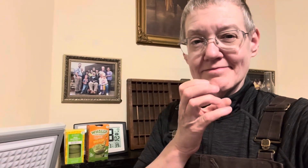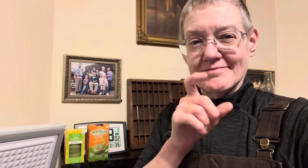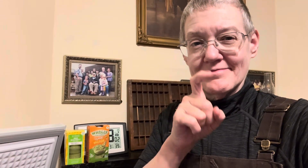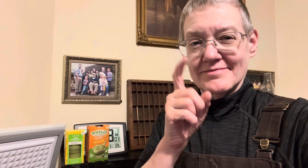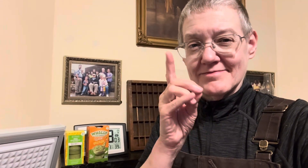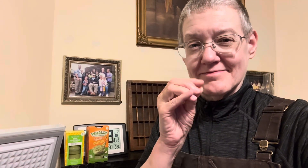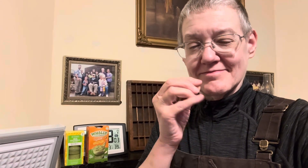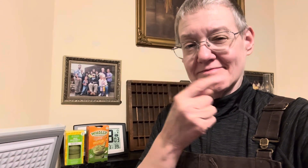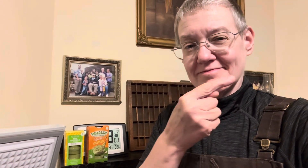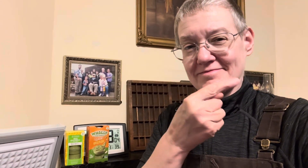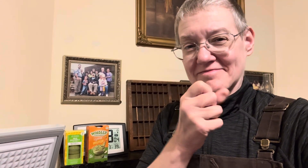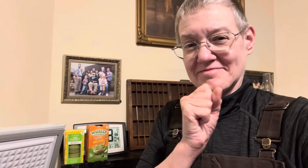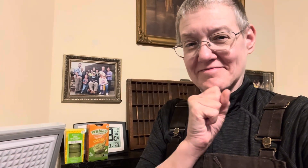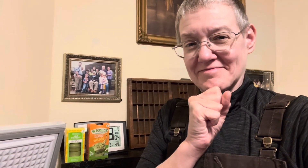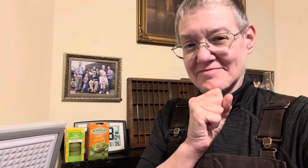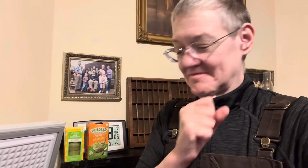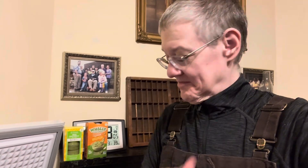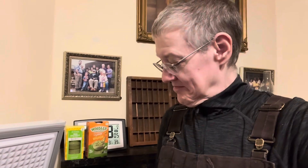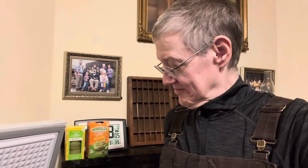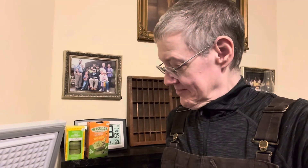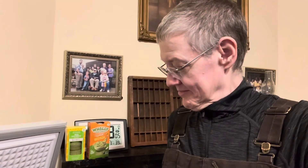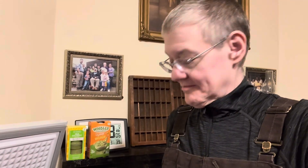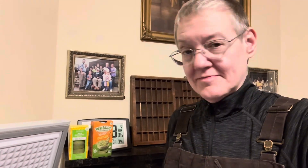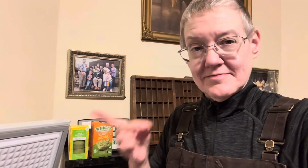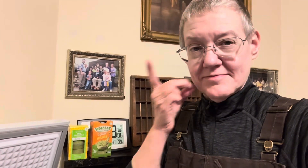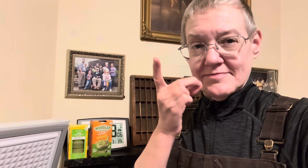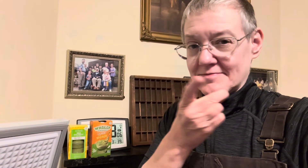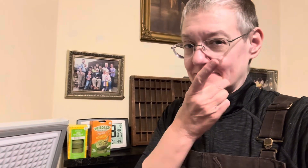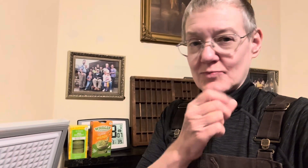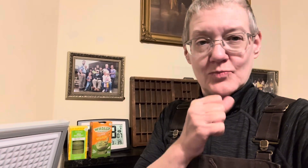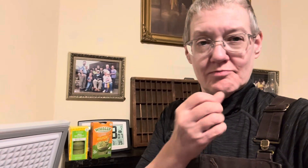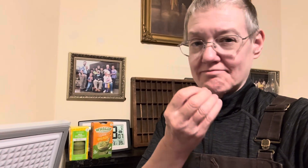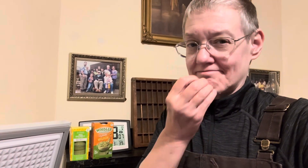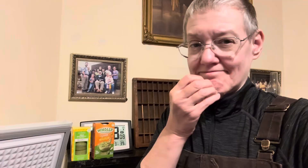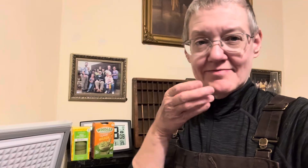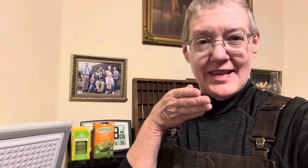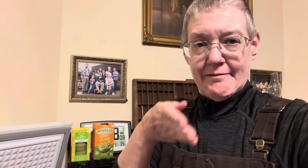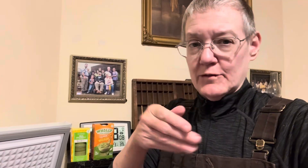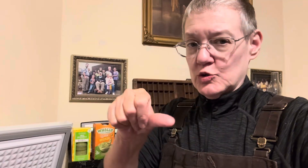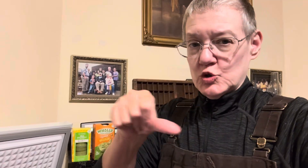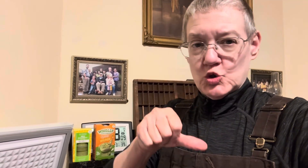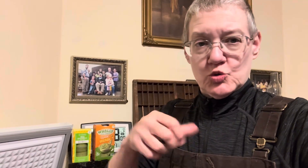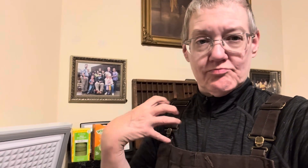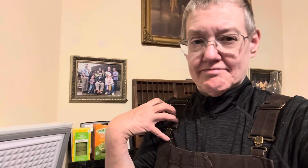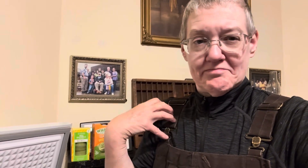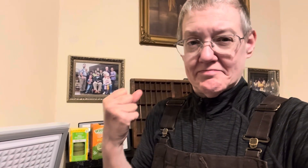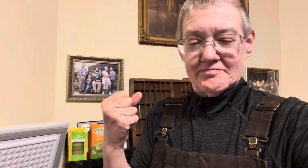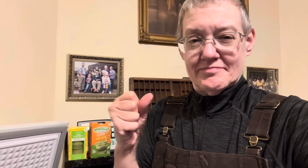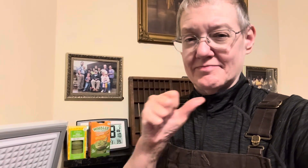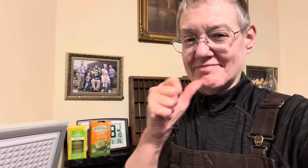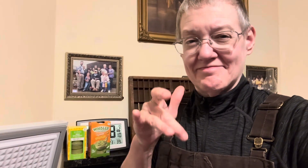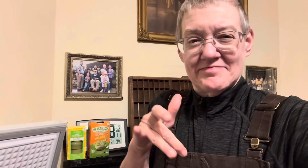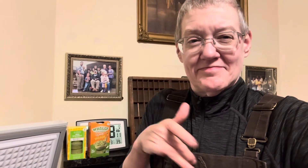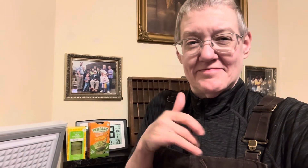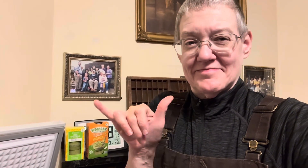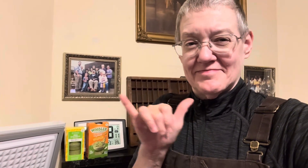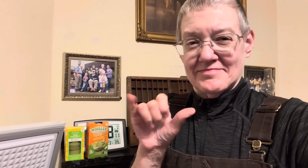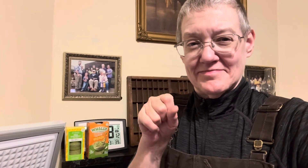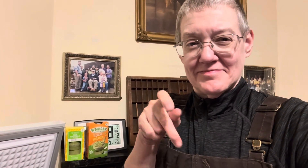Guacamole freeze as well, and I just took one out of the freezer to put in the fridge. Dale won't eat this after he's recovering